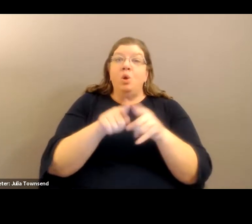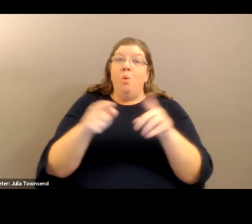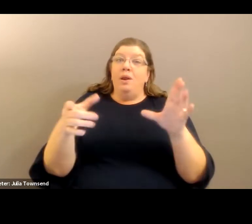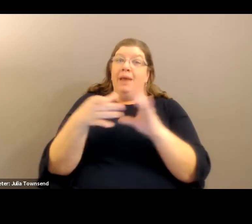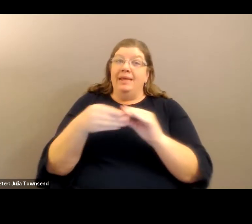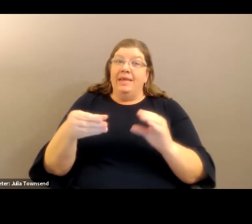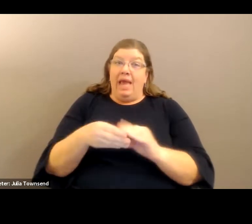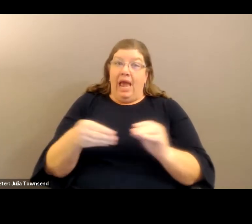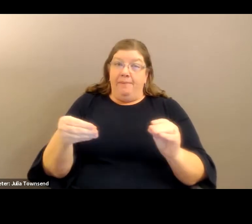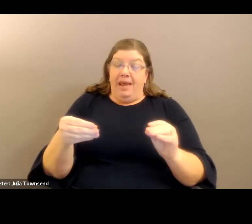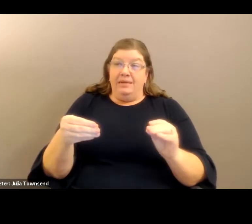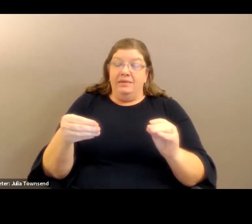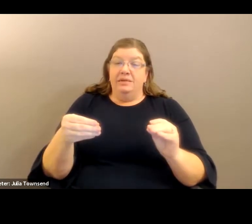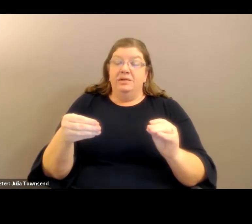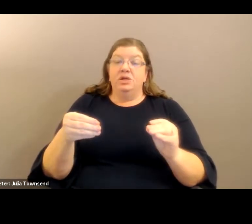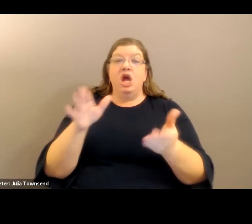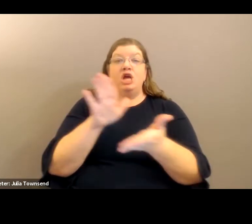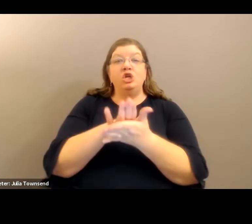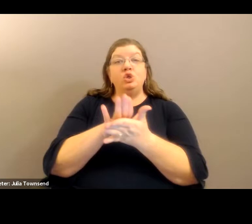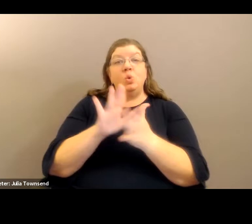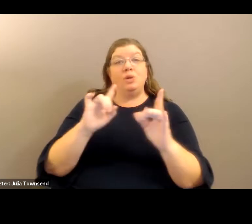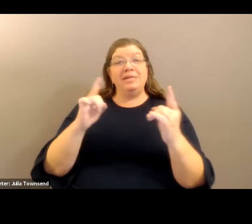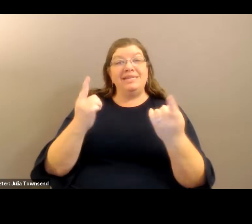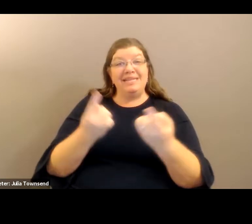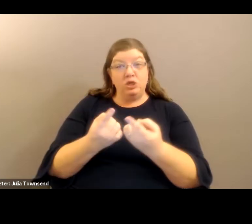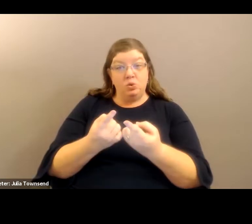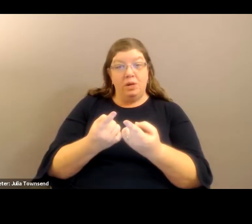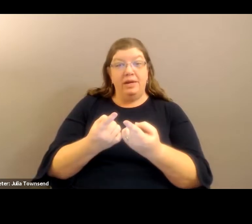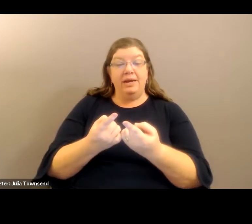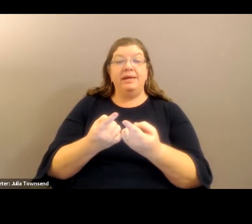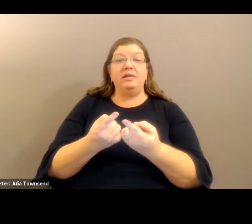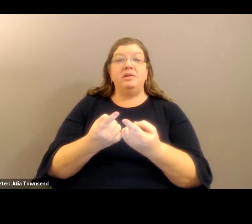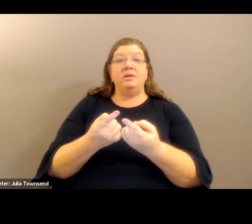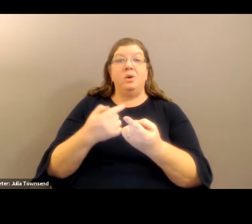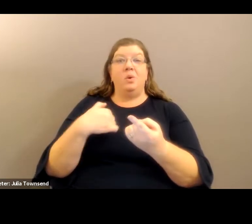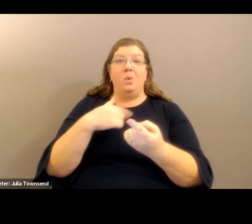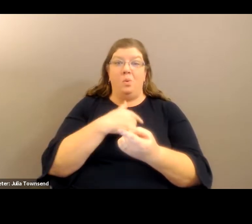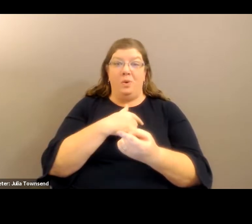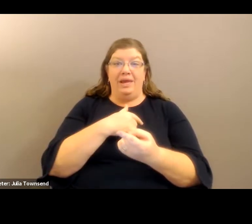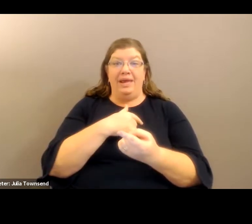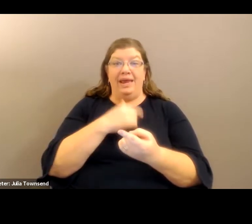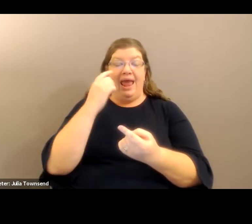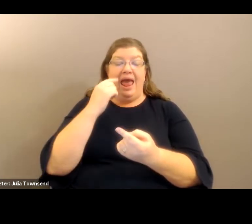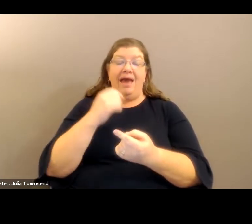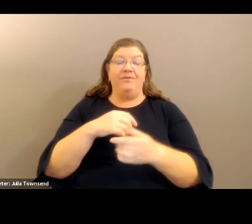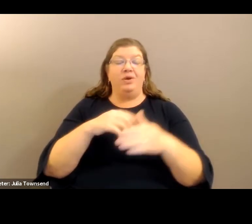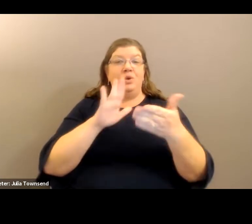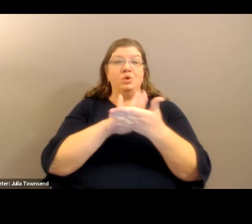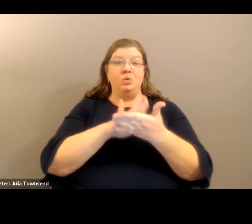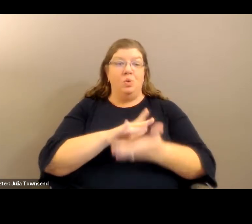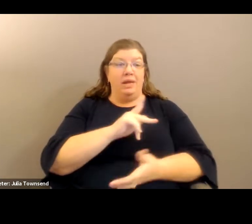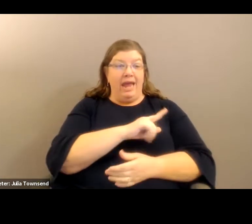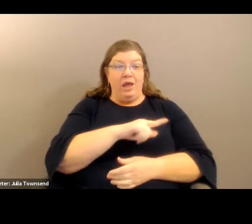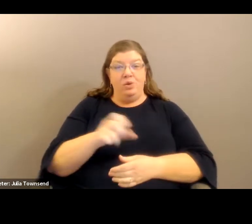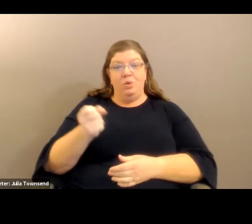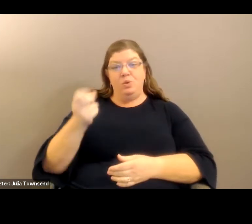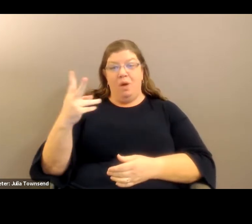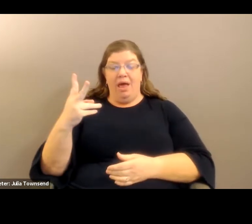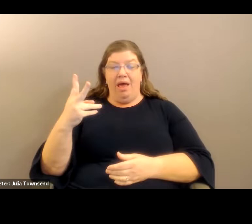comment that as a school district, we have the playbook, the K through 12 playbook, that